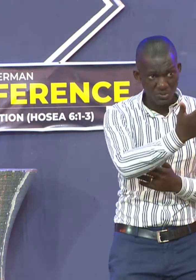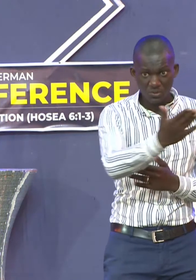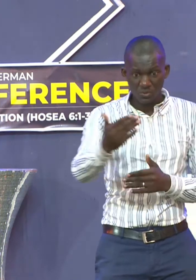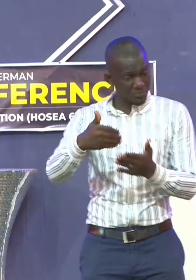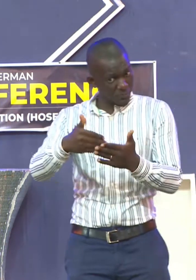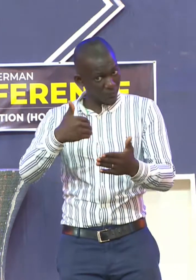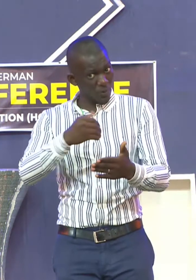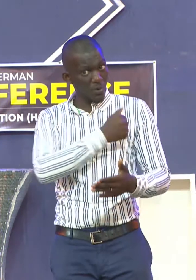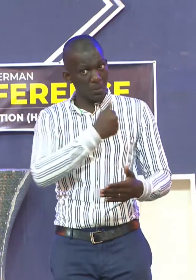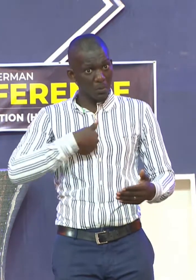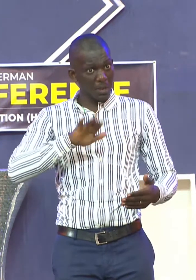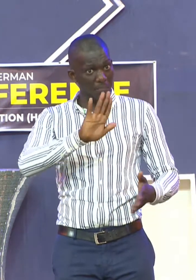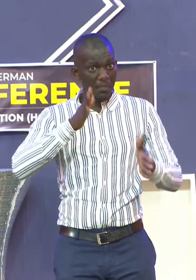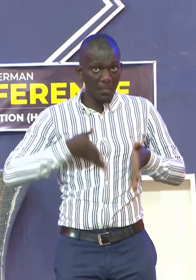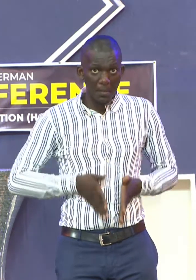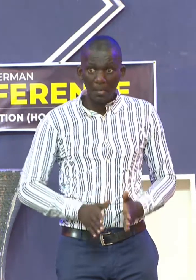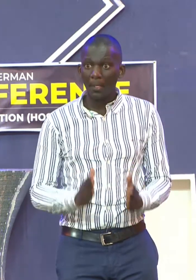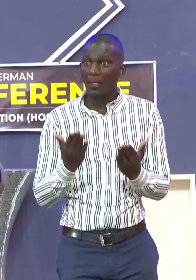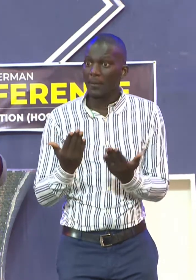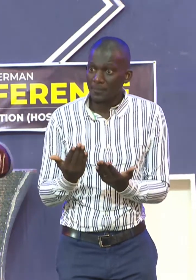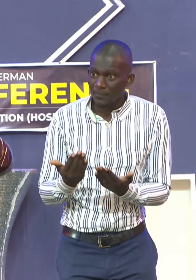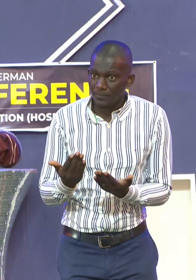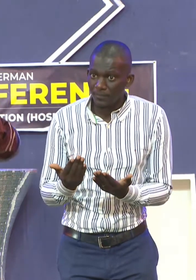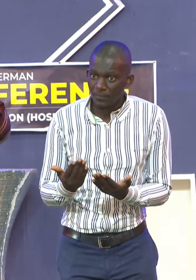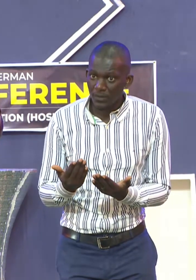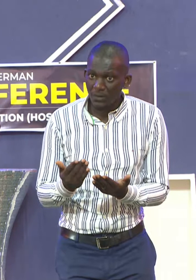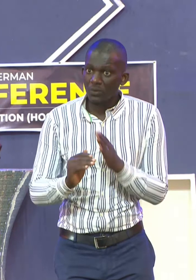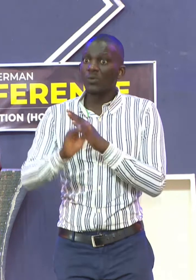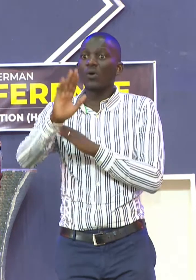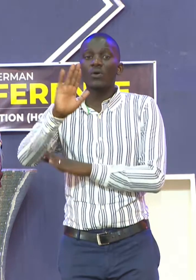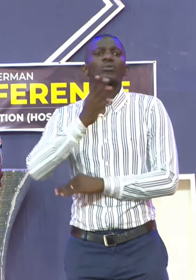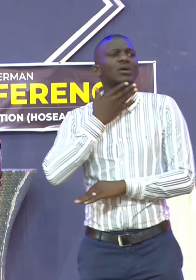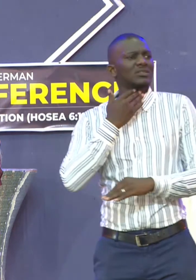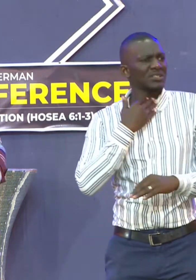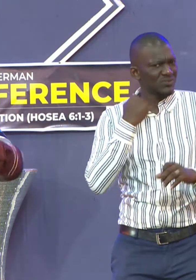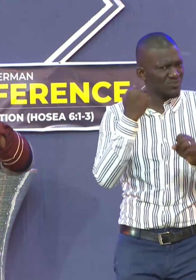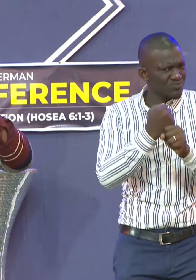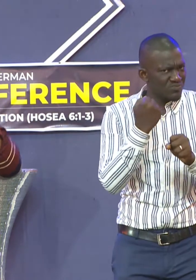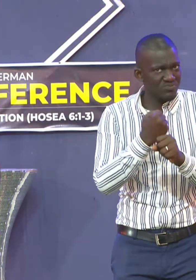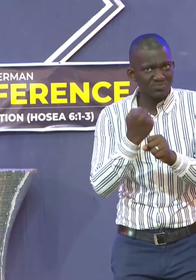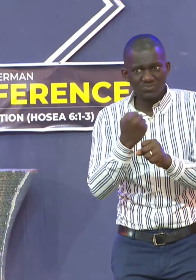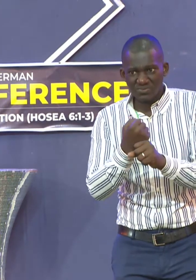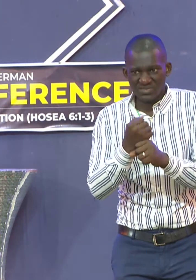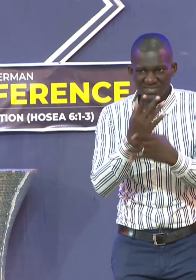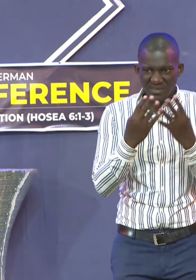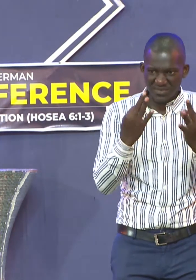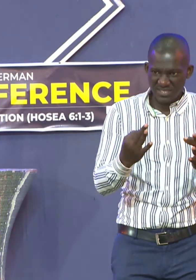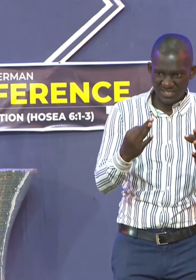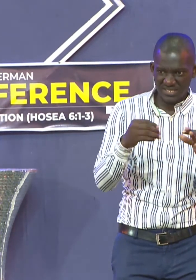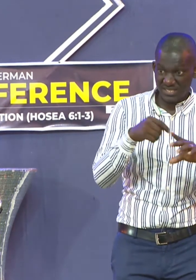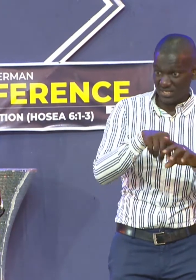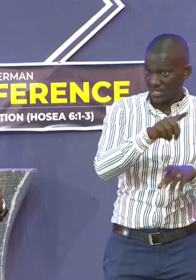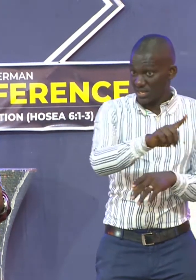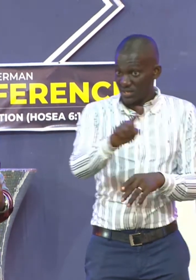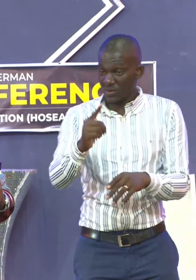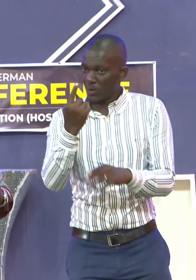you when you're still in your mama's womb, when he wanted to use you for something,